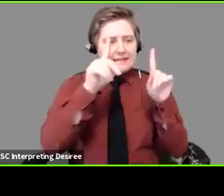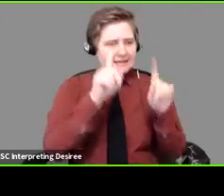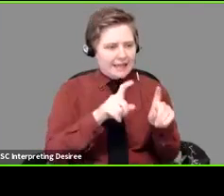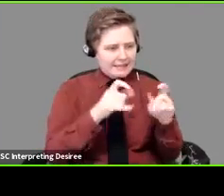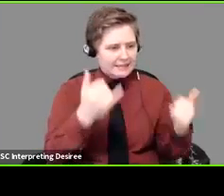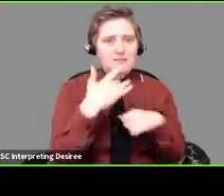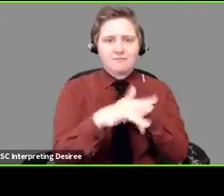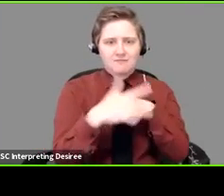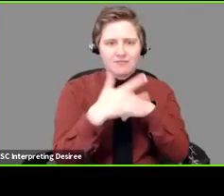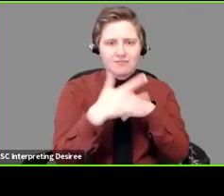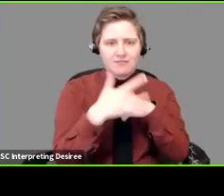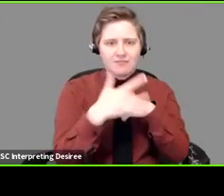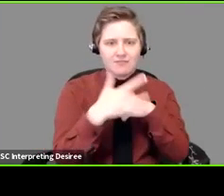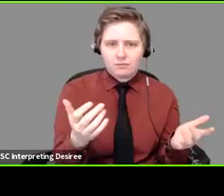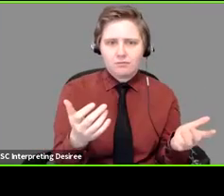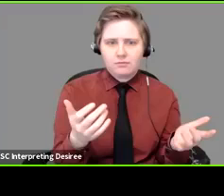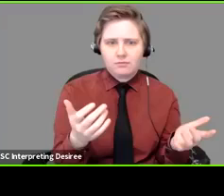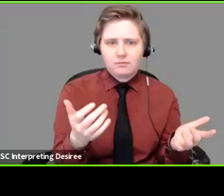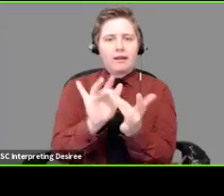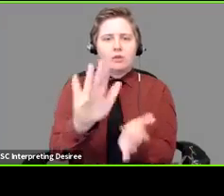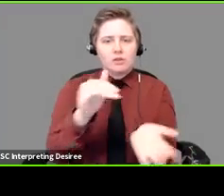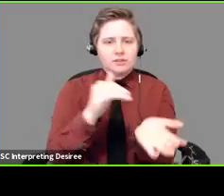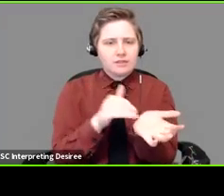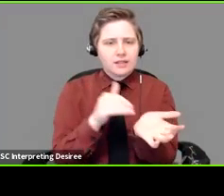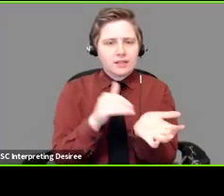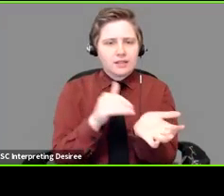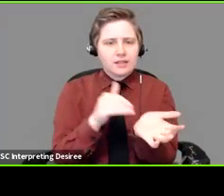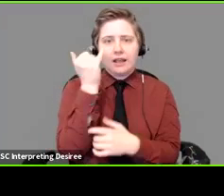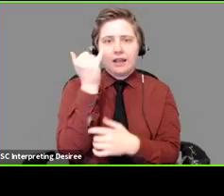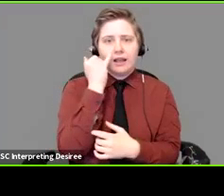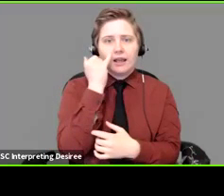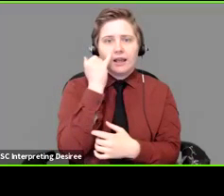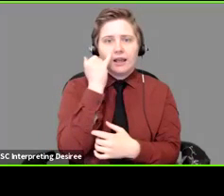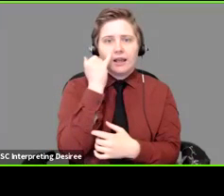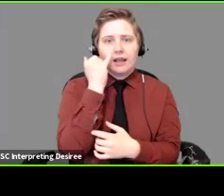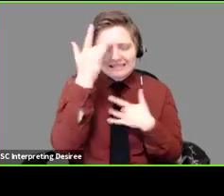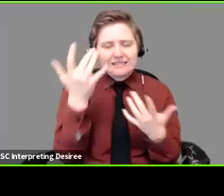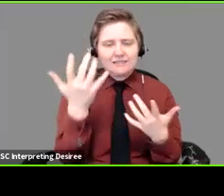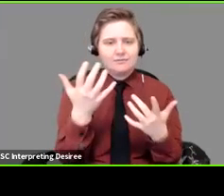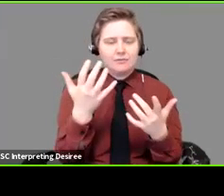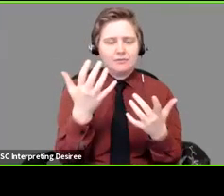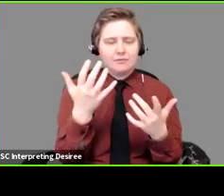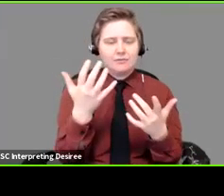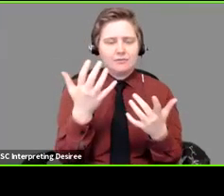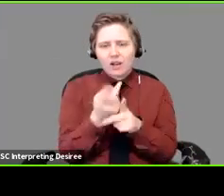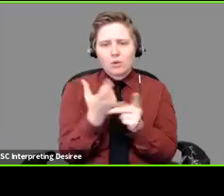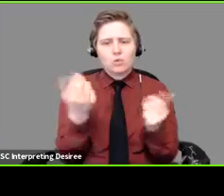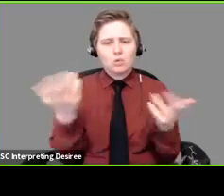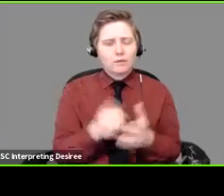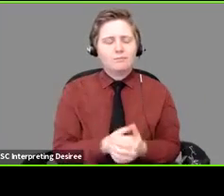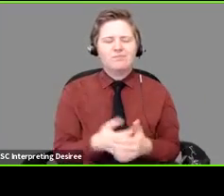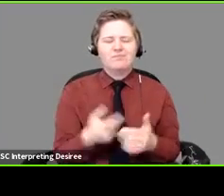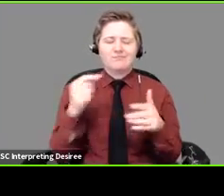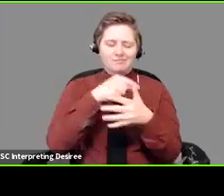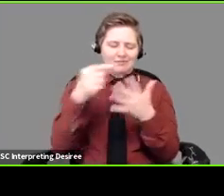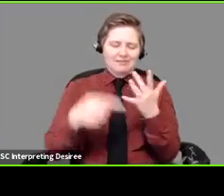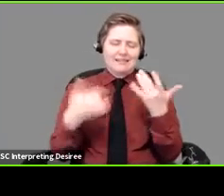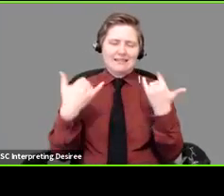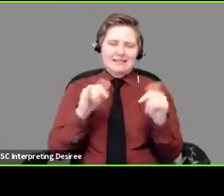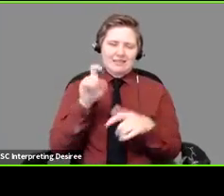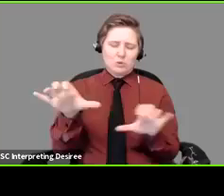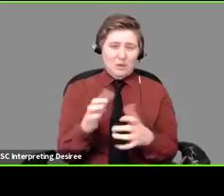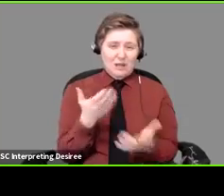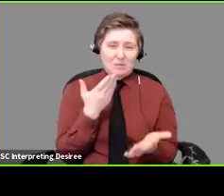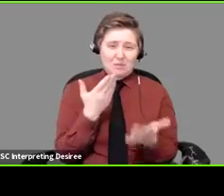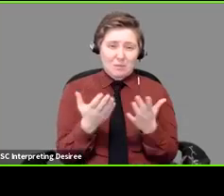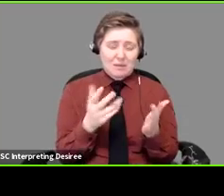have that ability. Contacting your doctor if you are ill, and finding out what to do. These are all things that we still need to do, and probably even